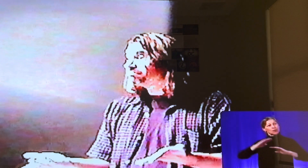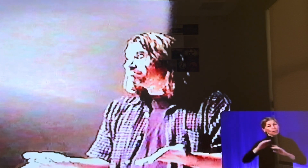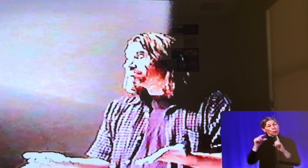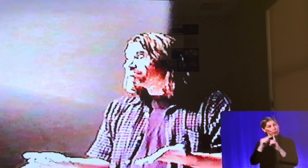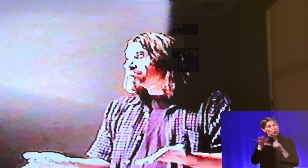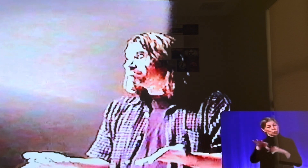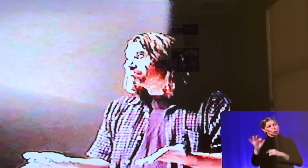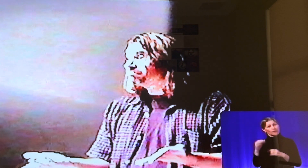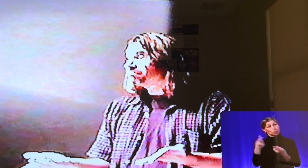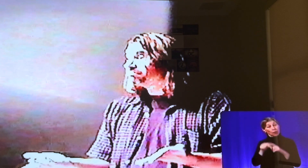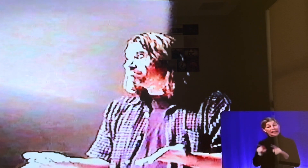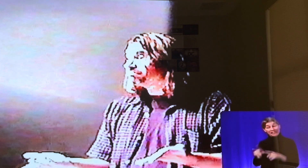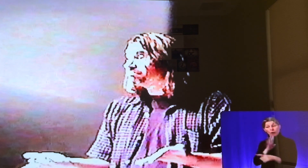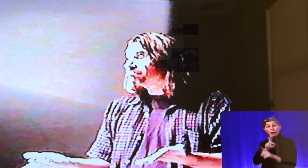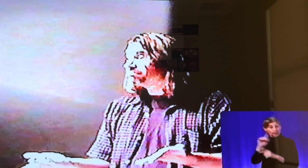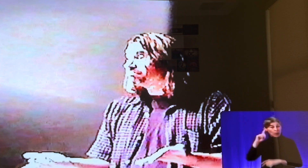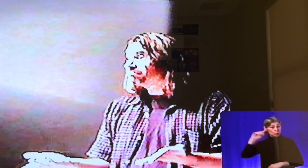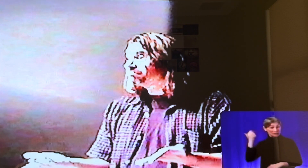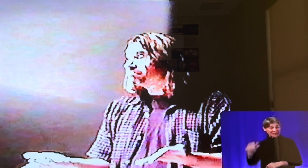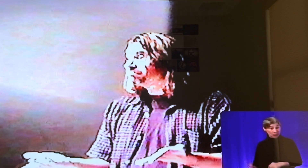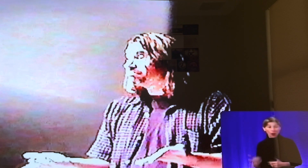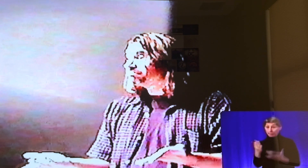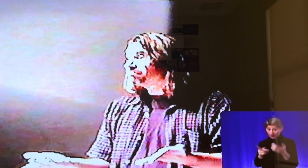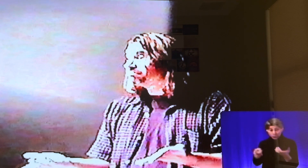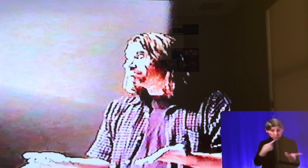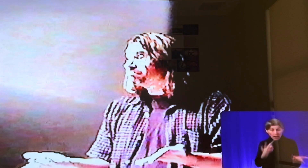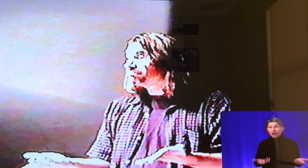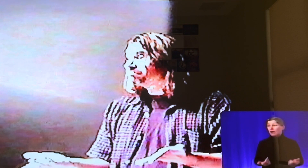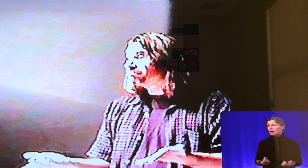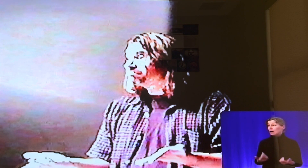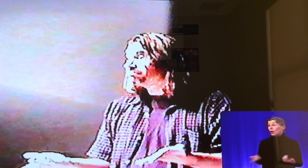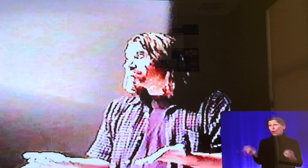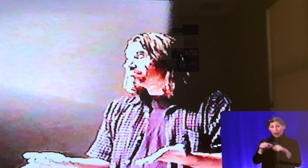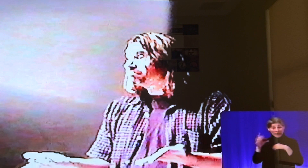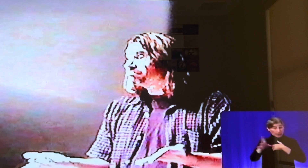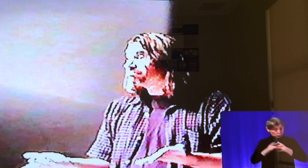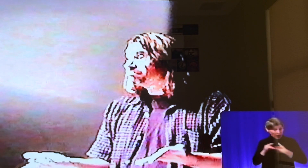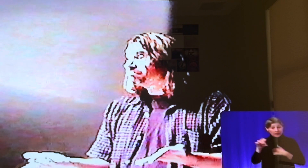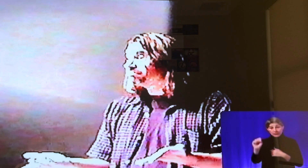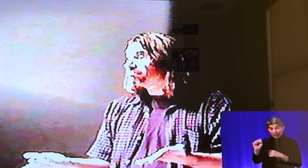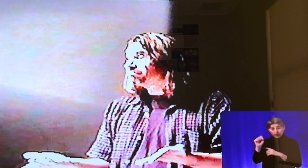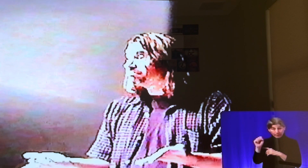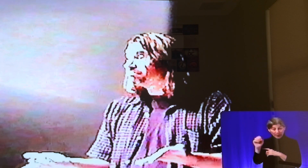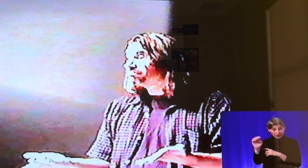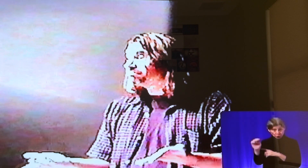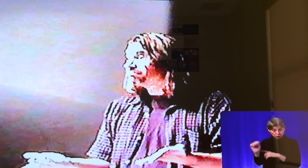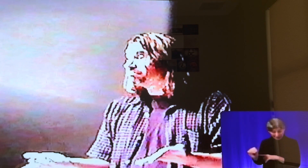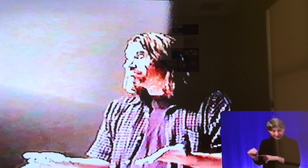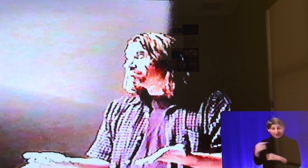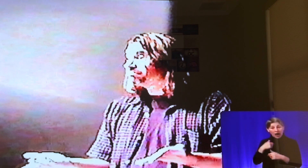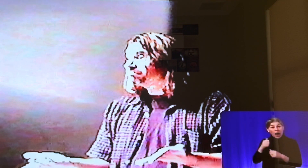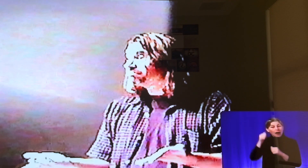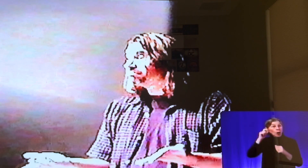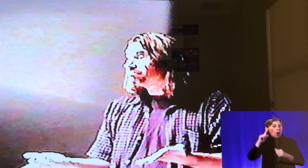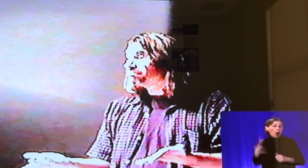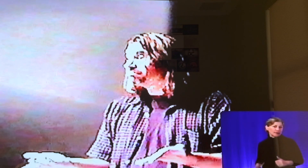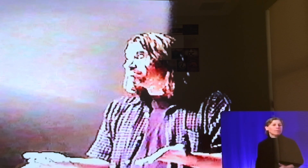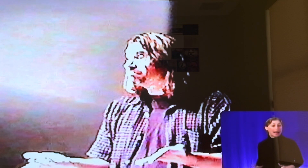about losing his hearing. You might even say, once I contracted spinal meningitis, I lost my hearing. Even though he